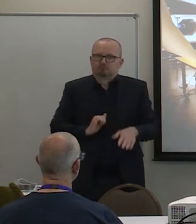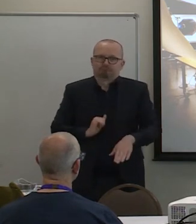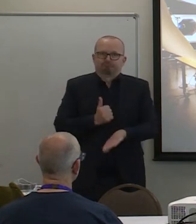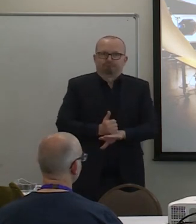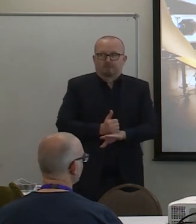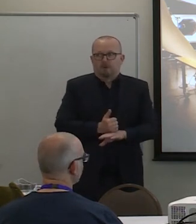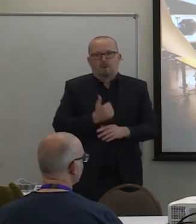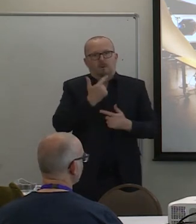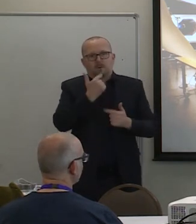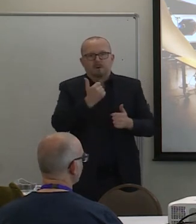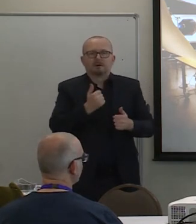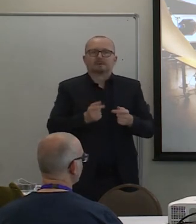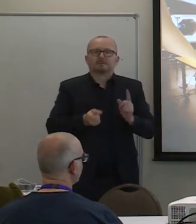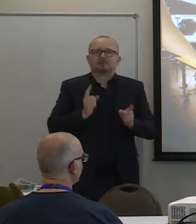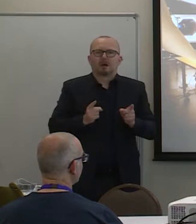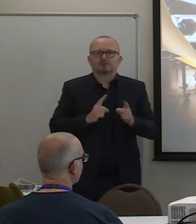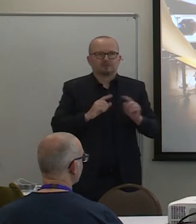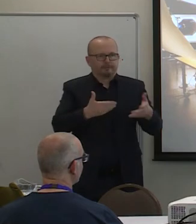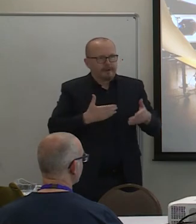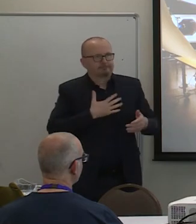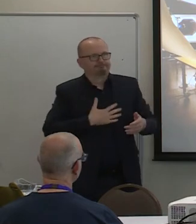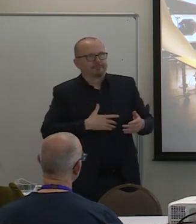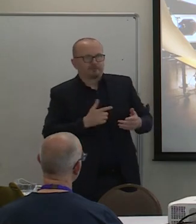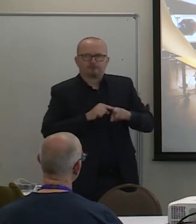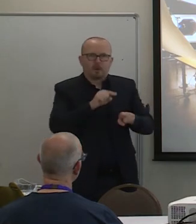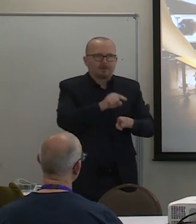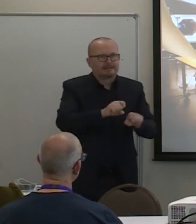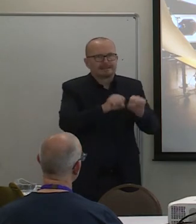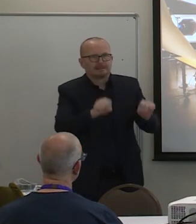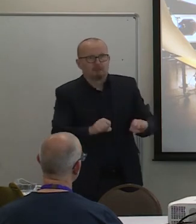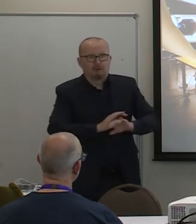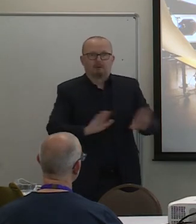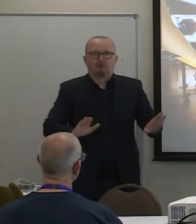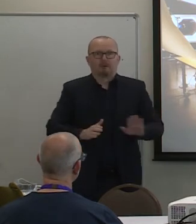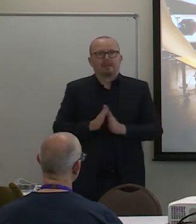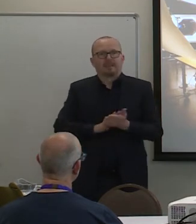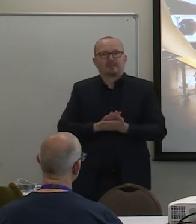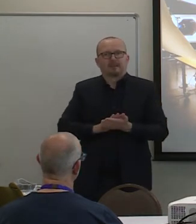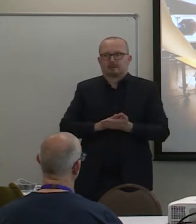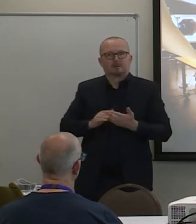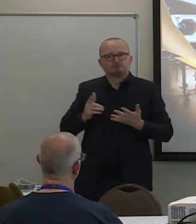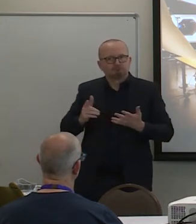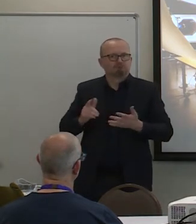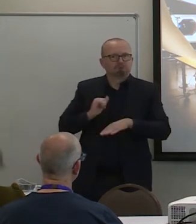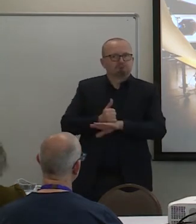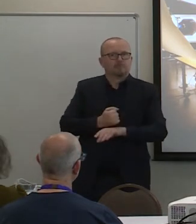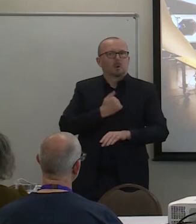Doesn't happen very often. And we built what we wanted, and it's awesome. So during the time that we've worked on this, we've